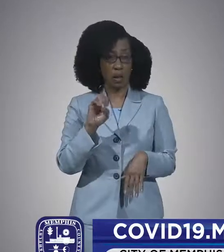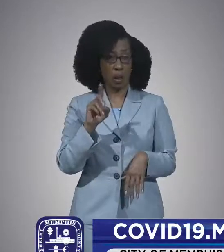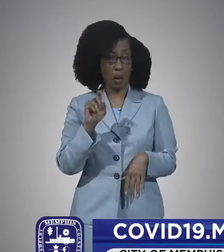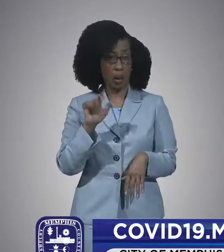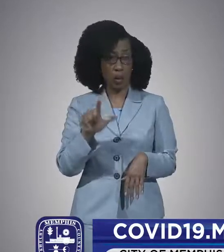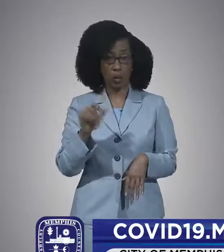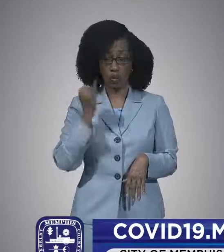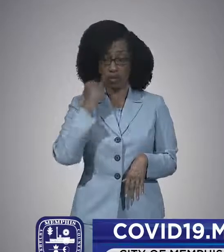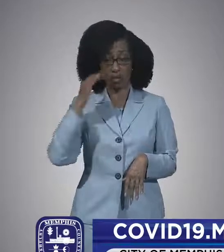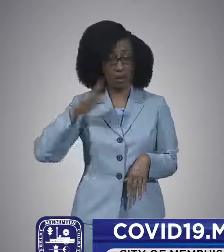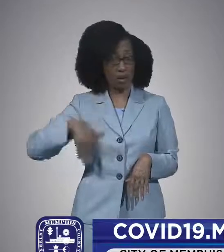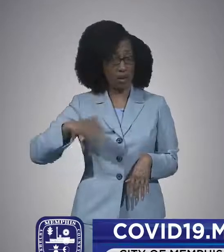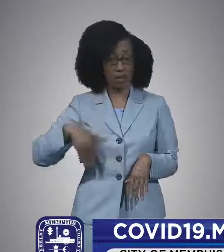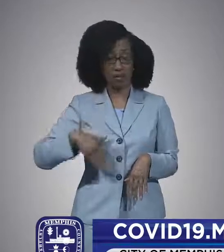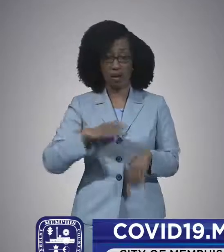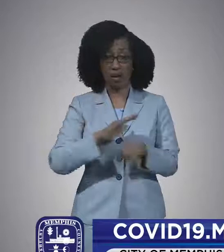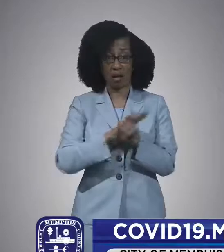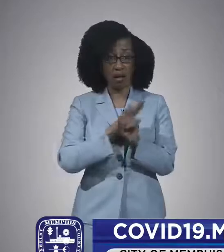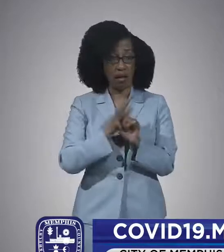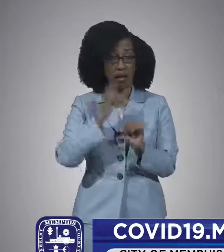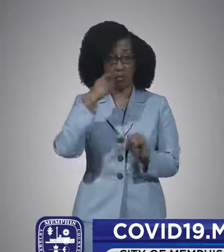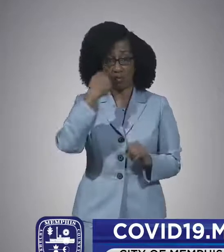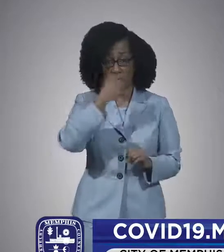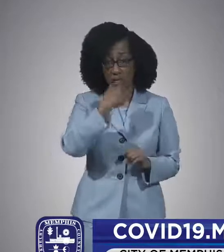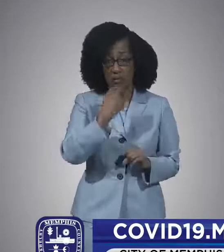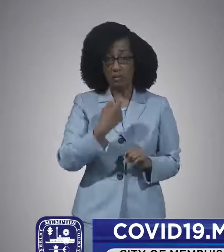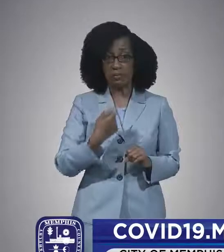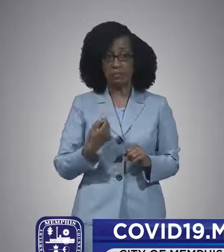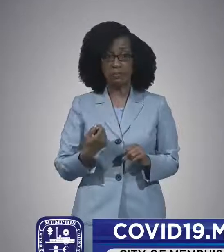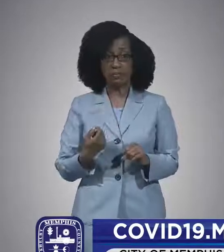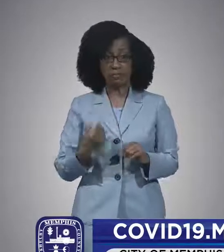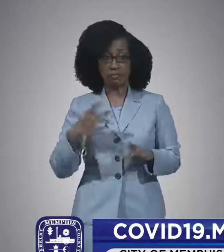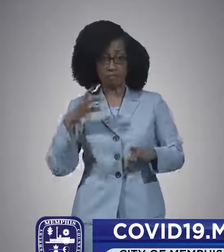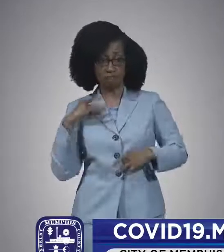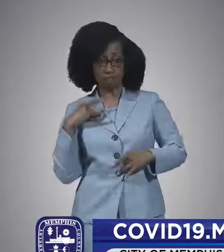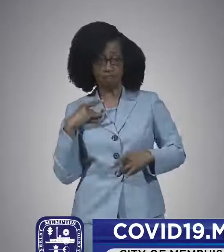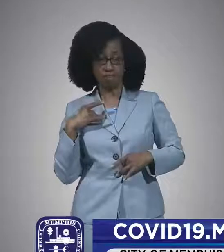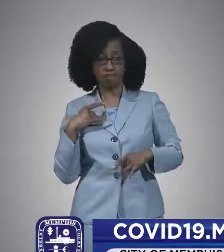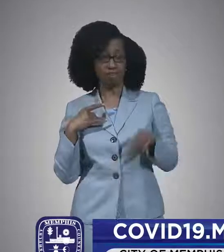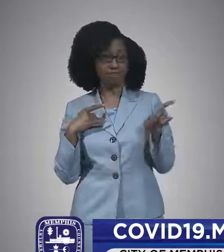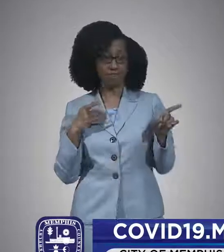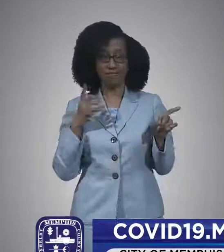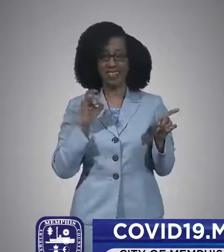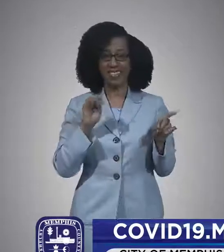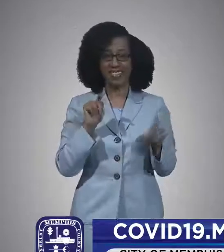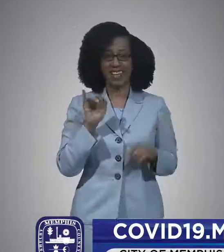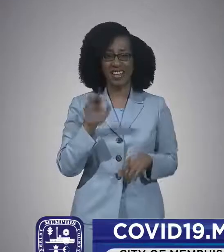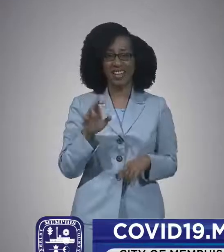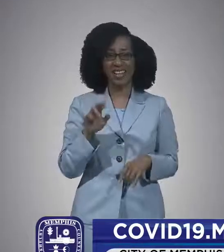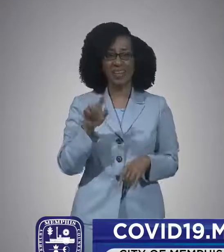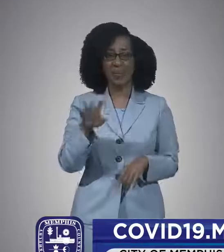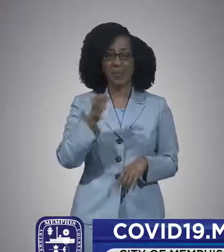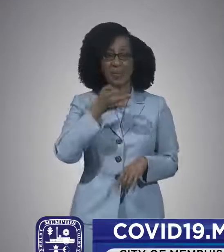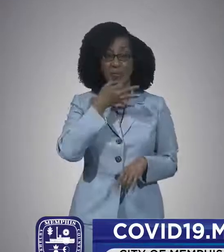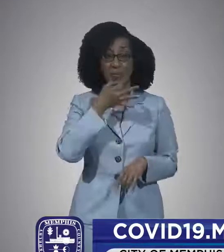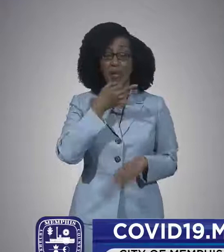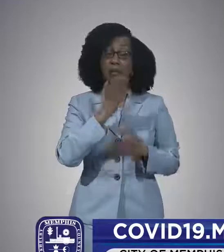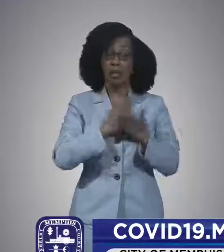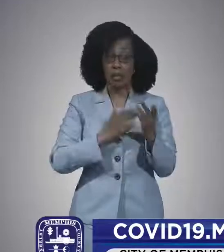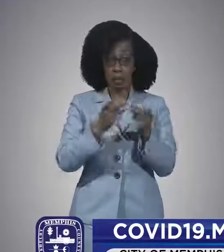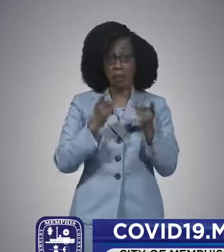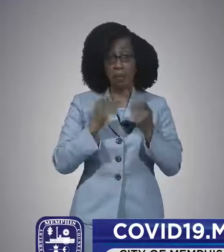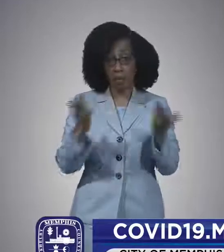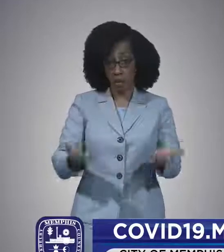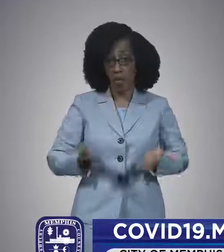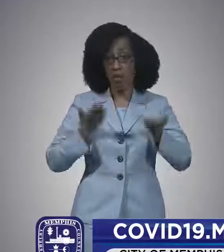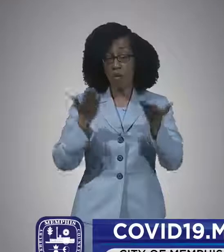yet tested positive? I'll let the doctor answer the question about that. Dr. Taylor, she's the expert, not me, but there are places that are offering that under